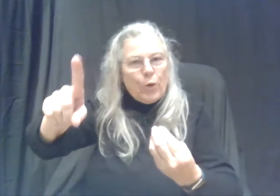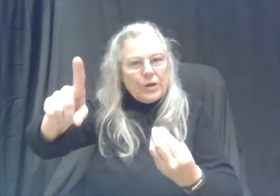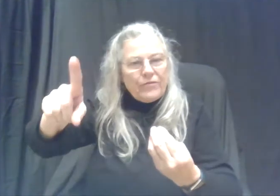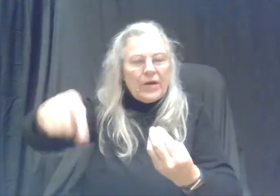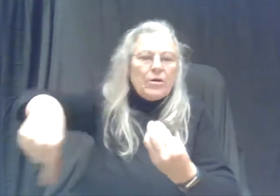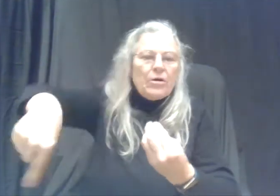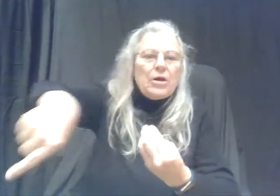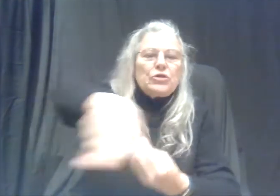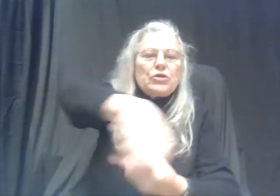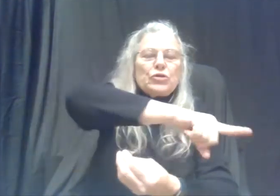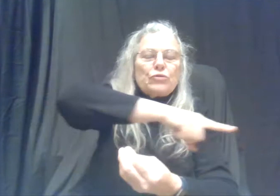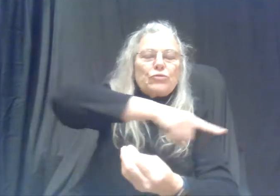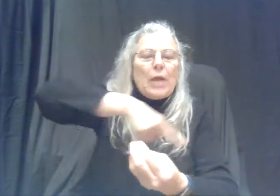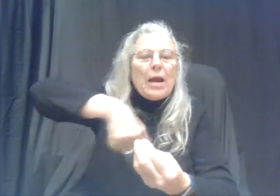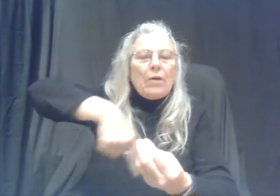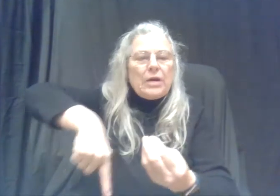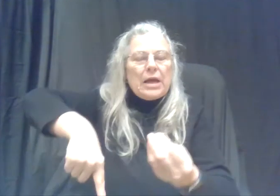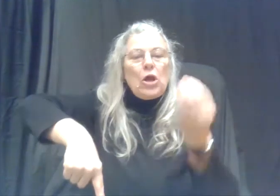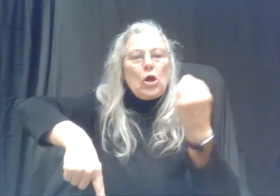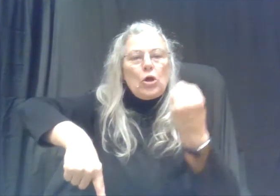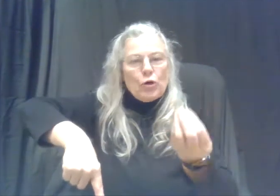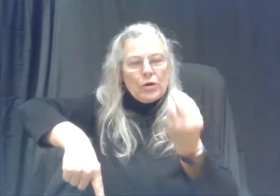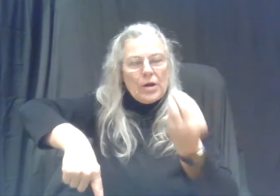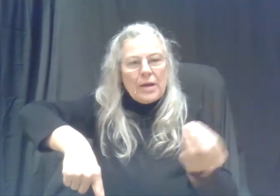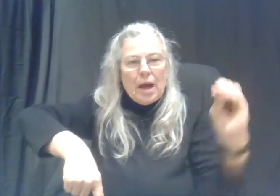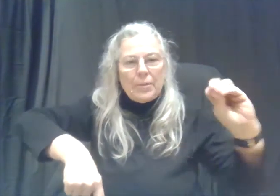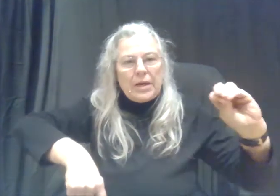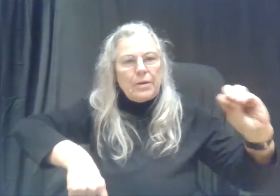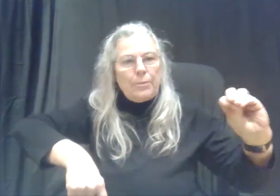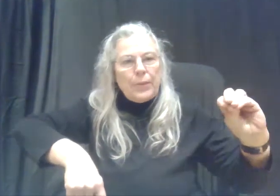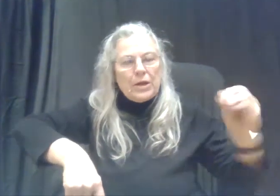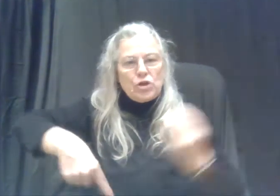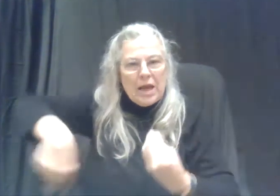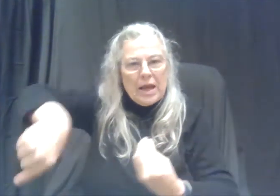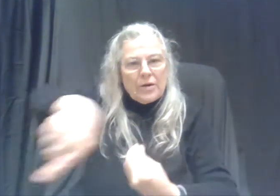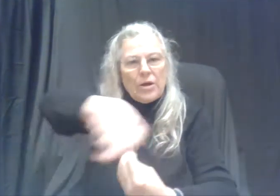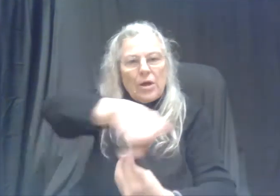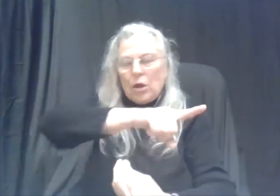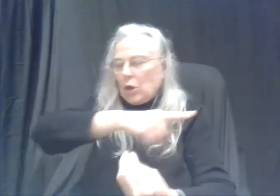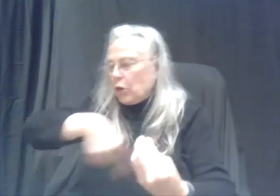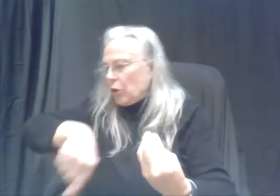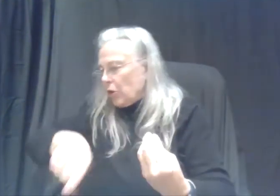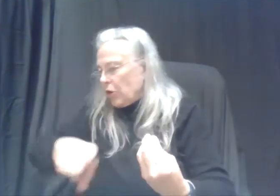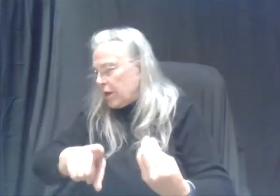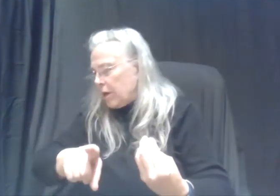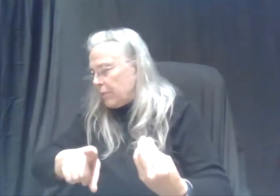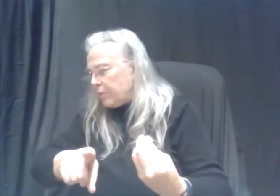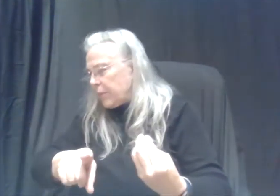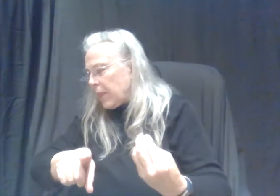finger surrounding your non-dominant pinched hand, girded